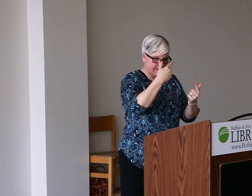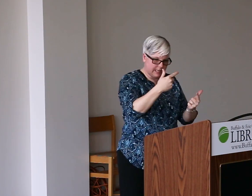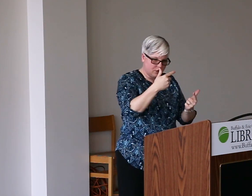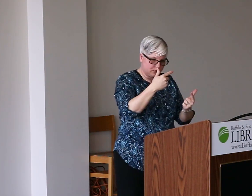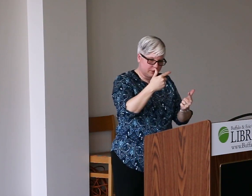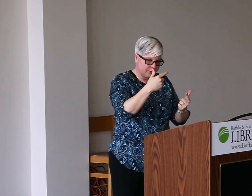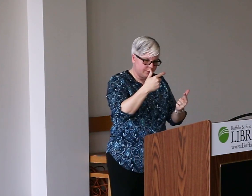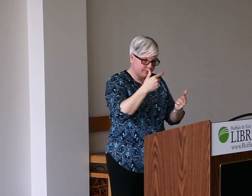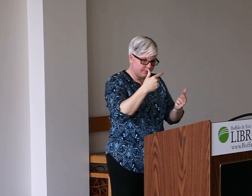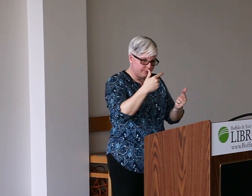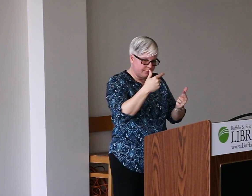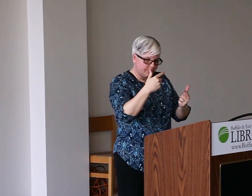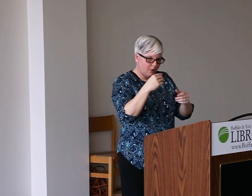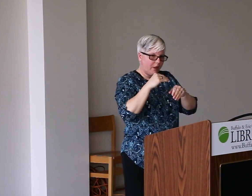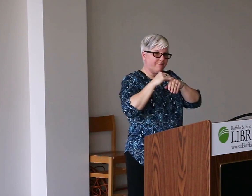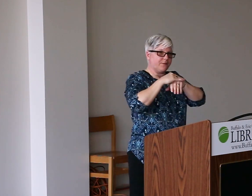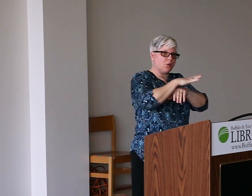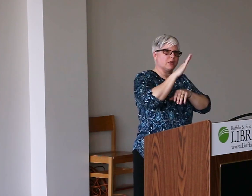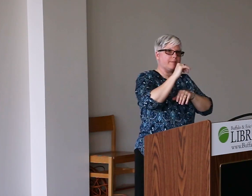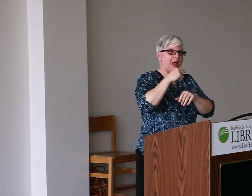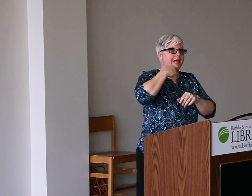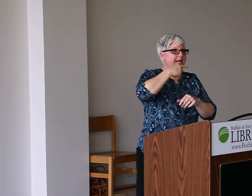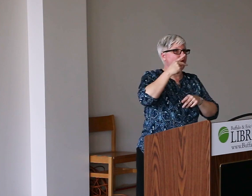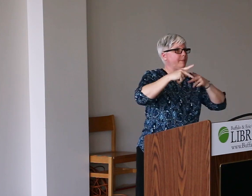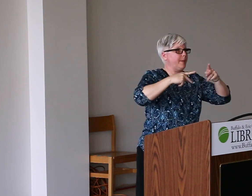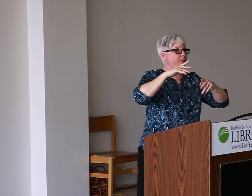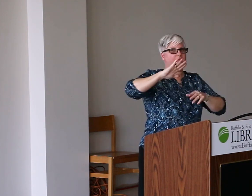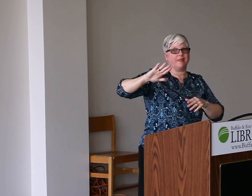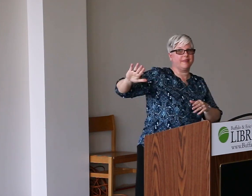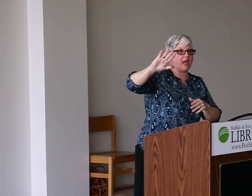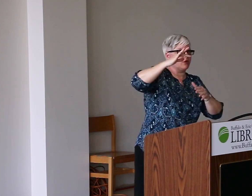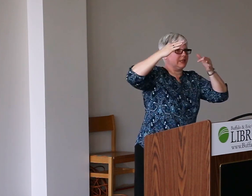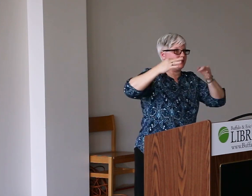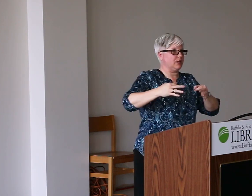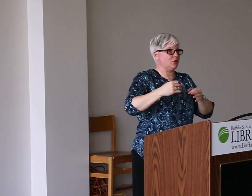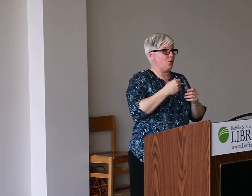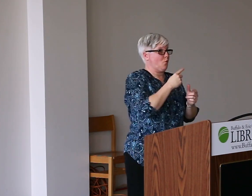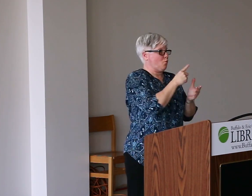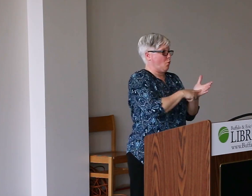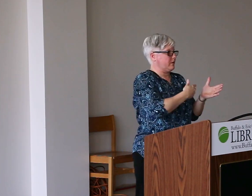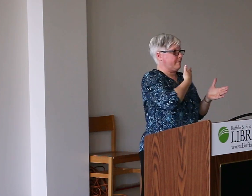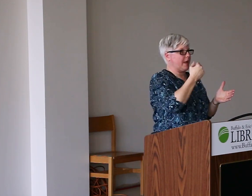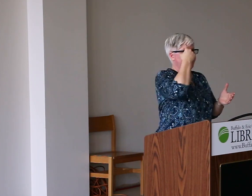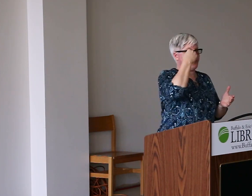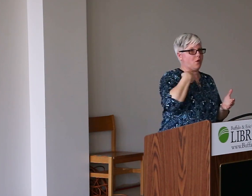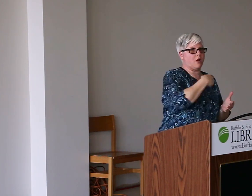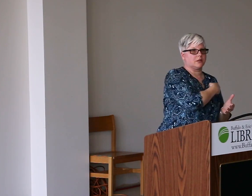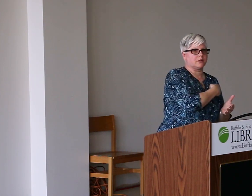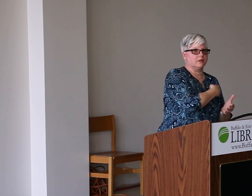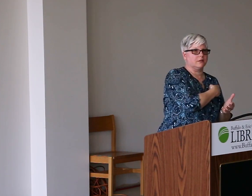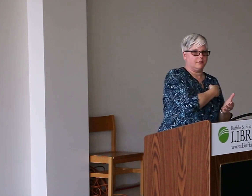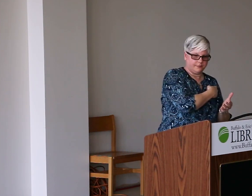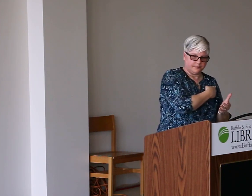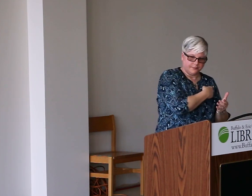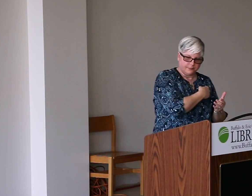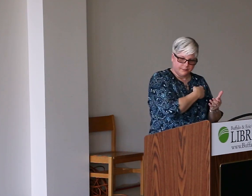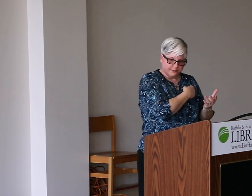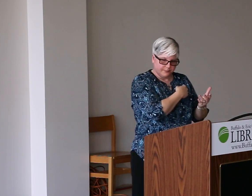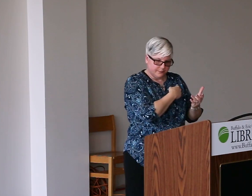so many different traumatic experiences being influenced by the hearing people and their decisions of what's best for us.